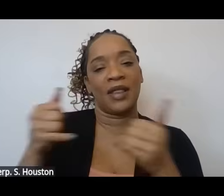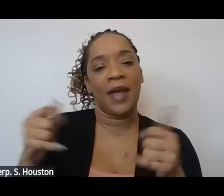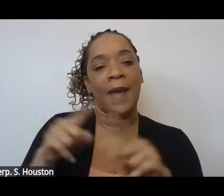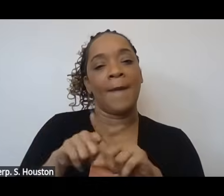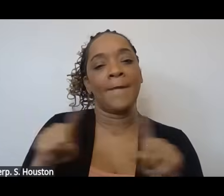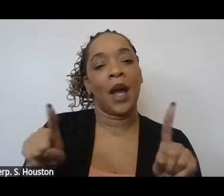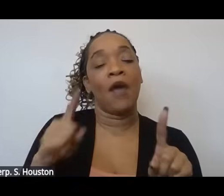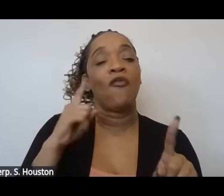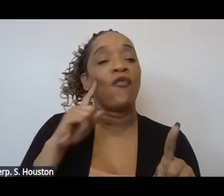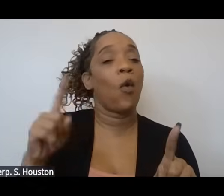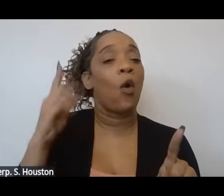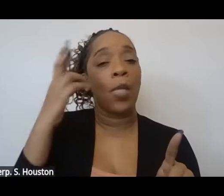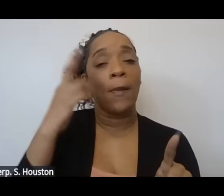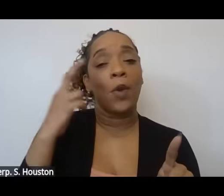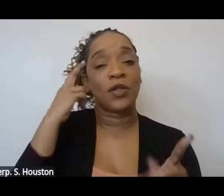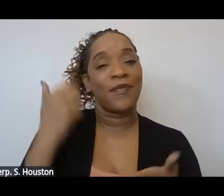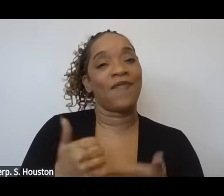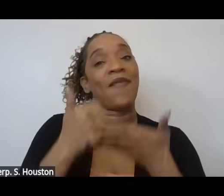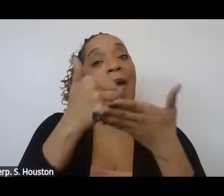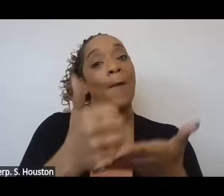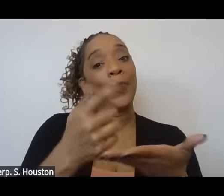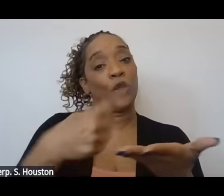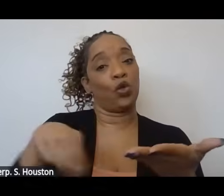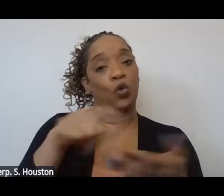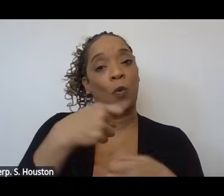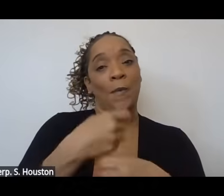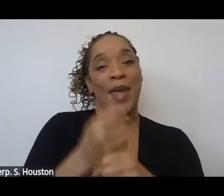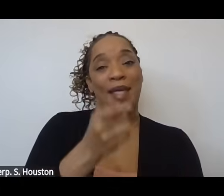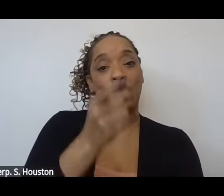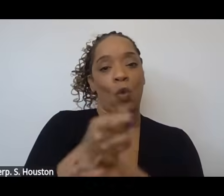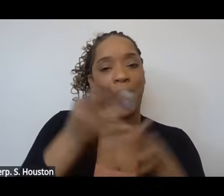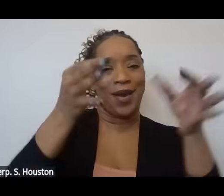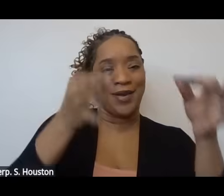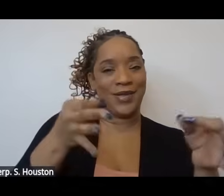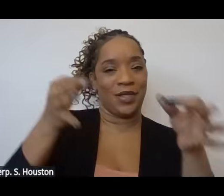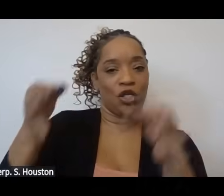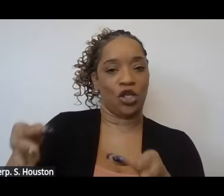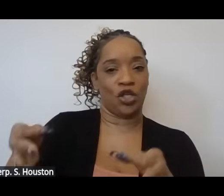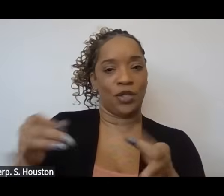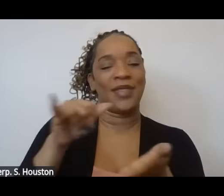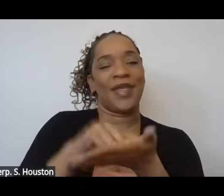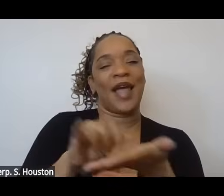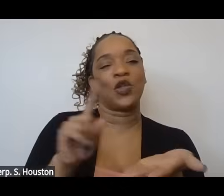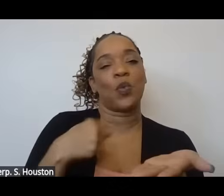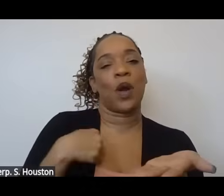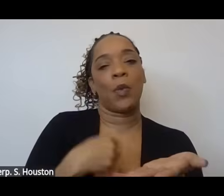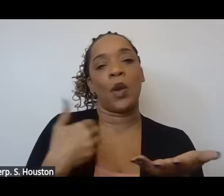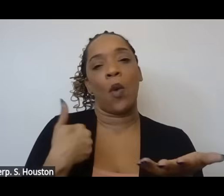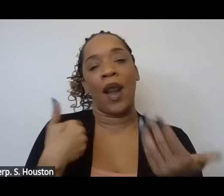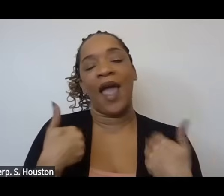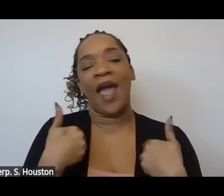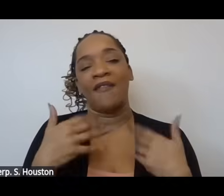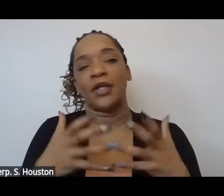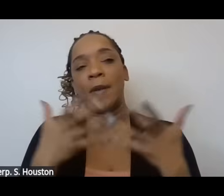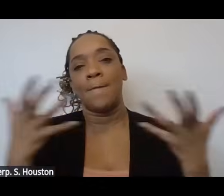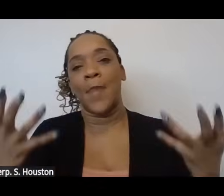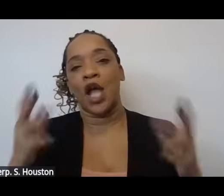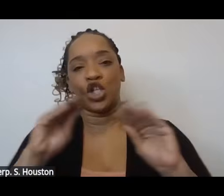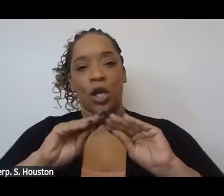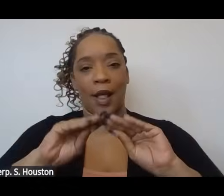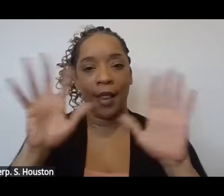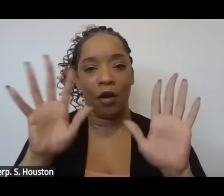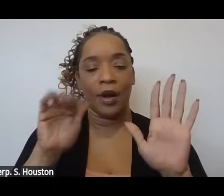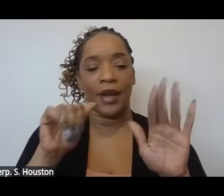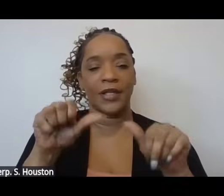campaigns, candidates, before the petition deadline, that's where we want to have as much predictability and clarity and minimize the really